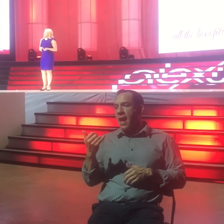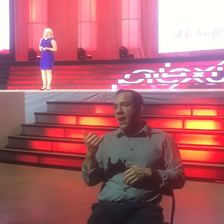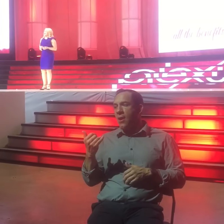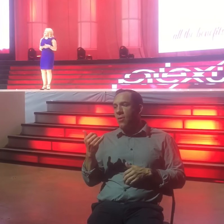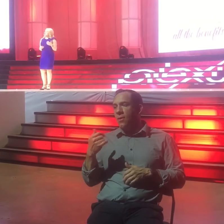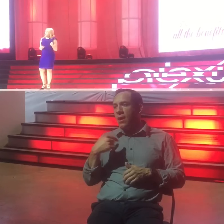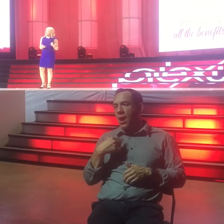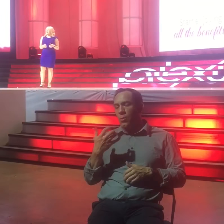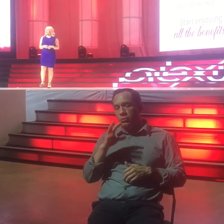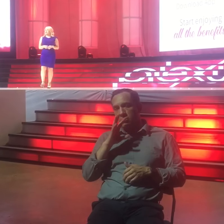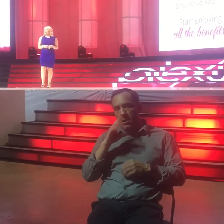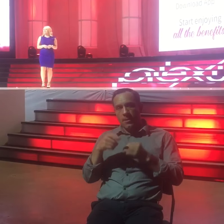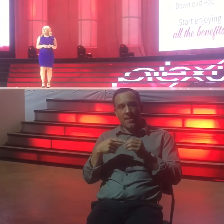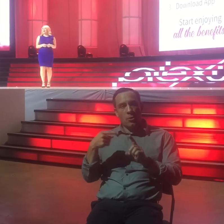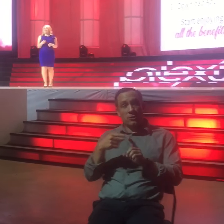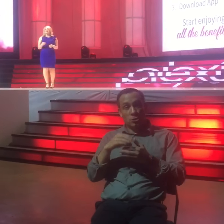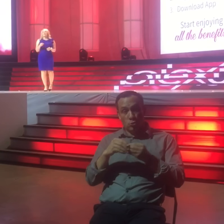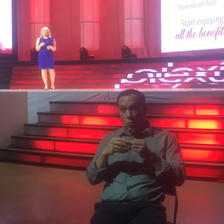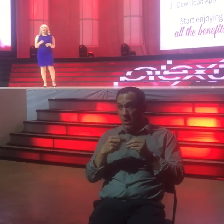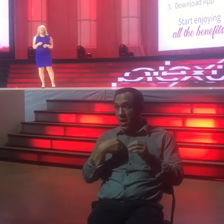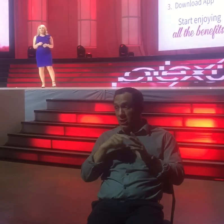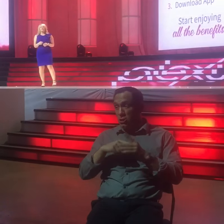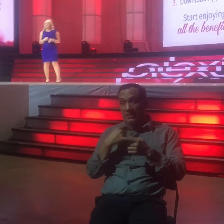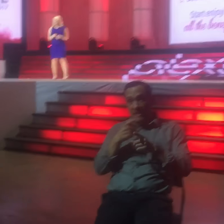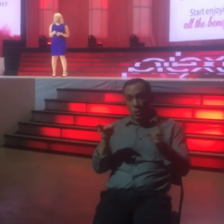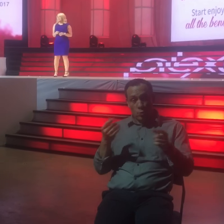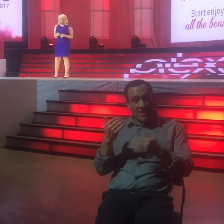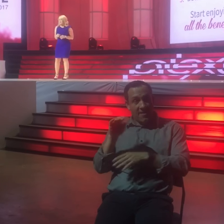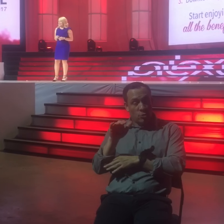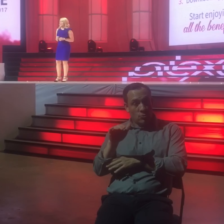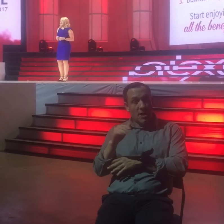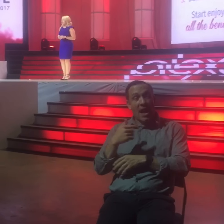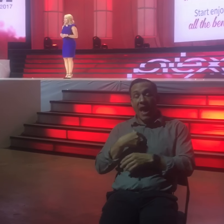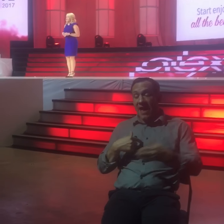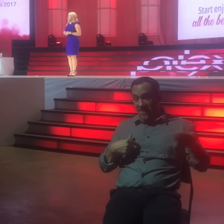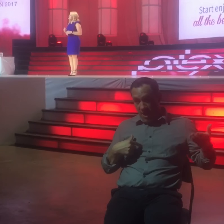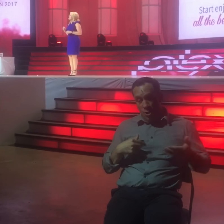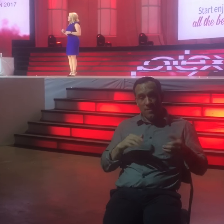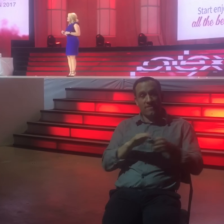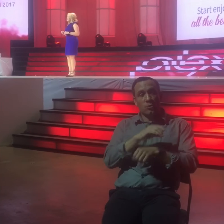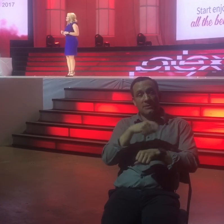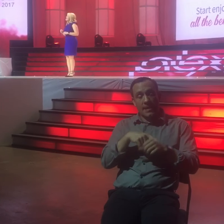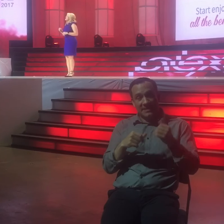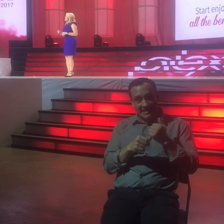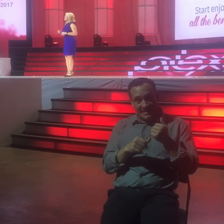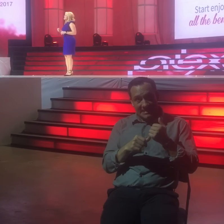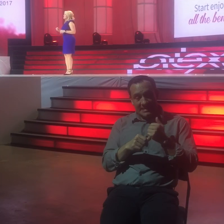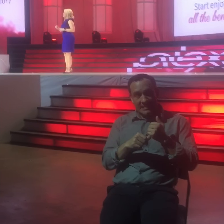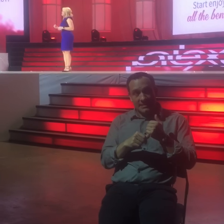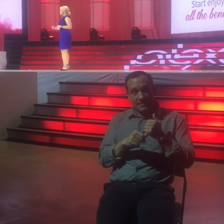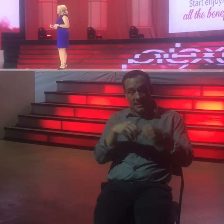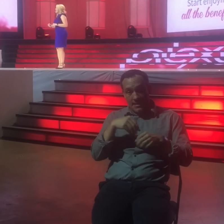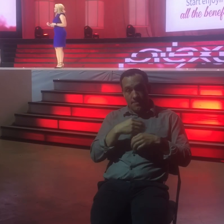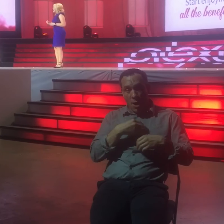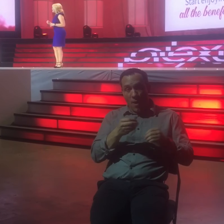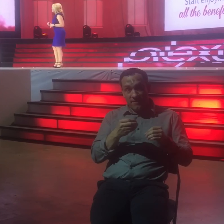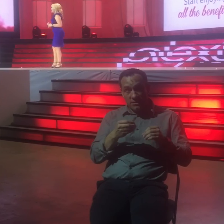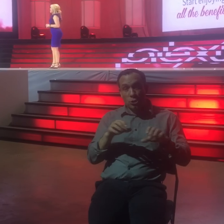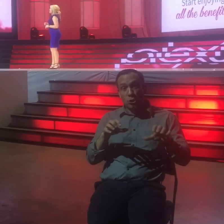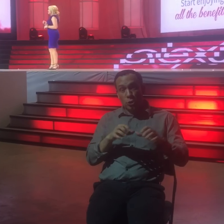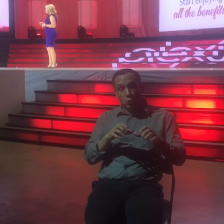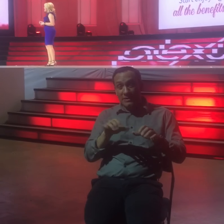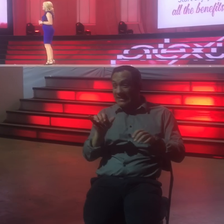with earlier this afternoon. I ended up hiring a full-time assistant in my office to do what LEXI is going to do for you. And